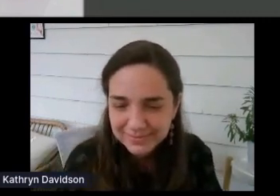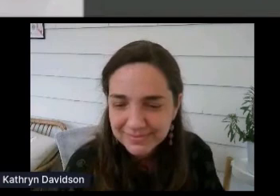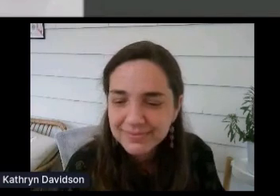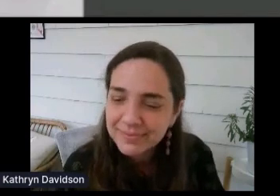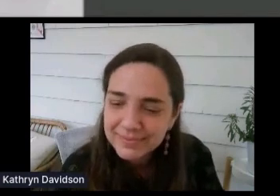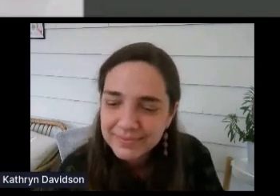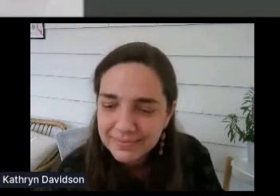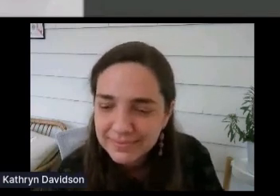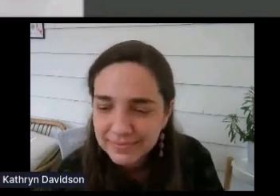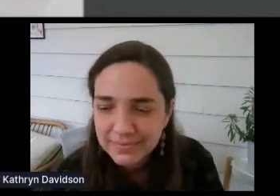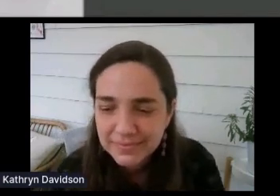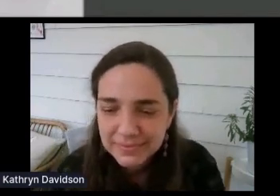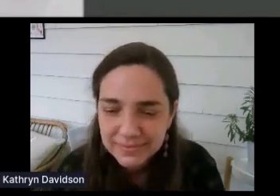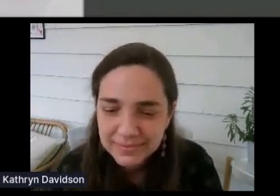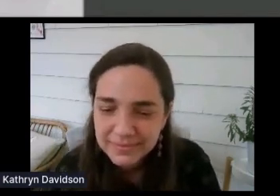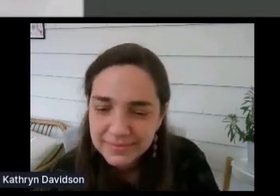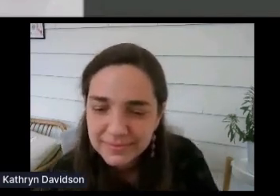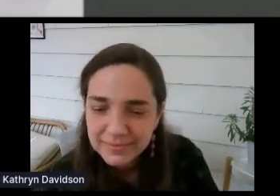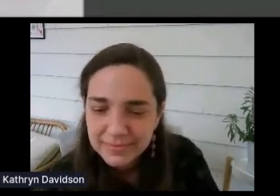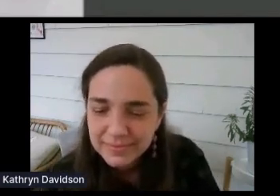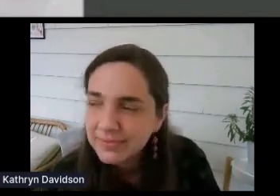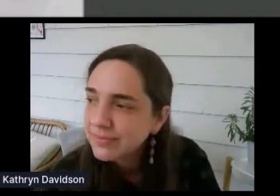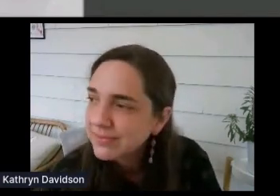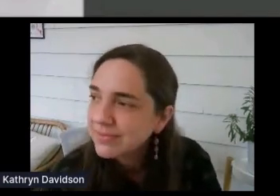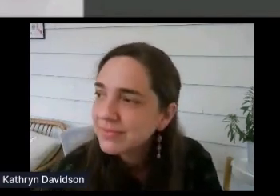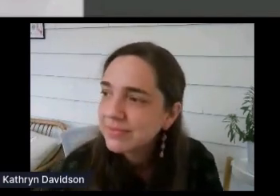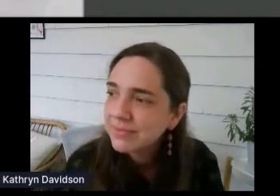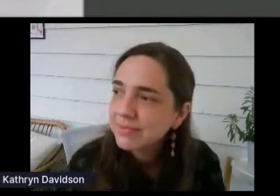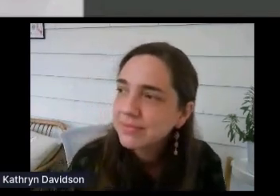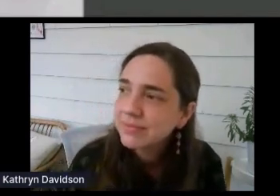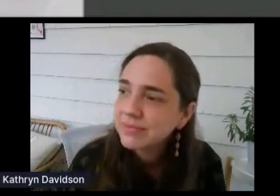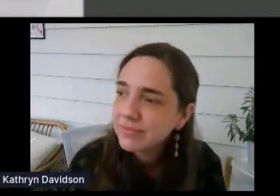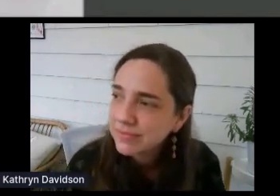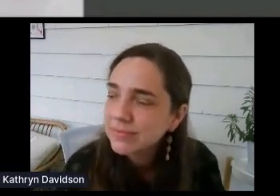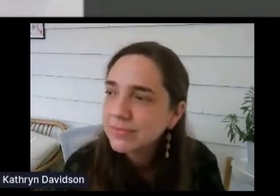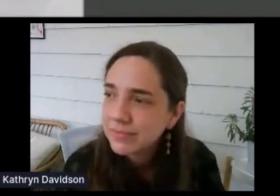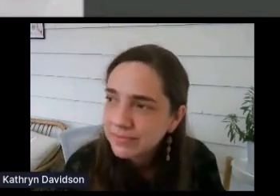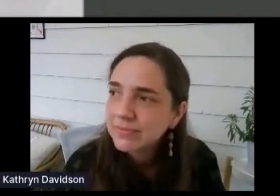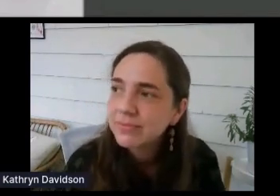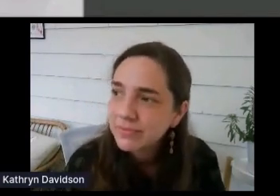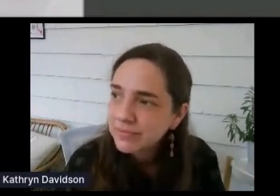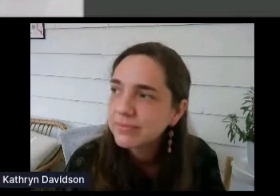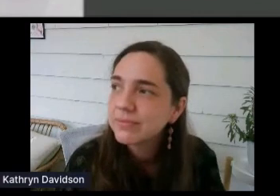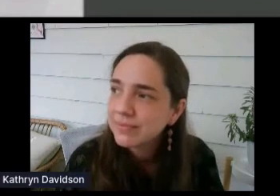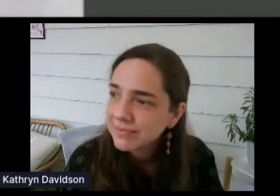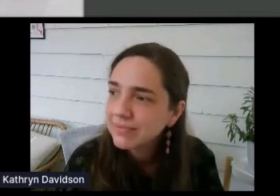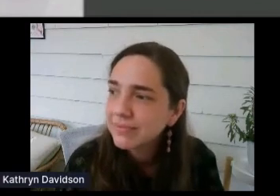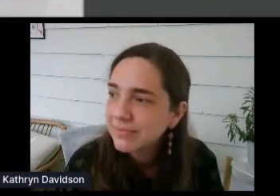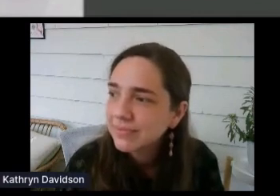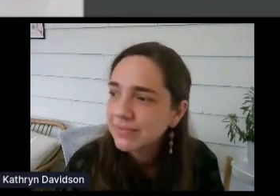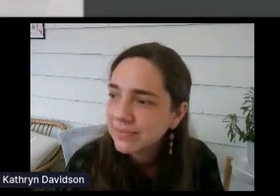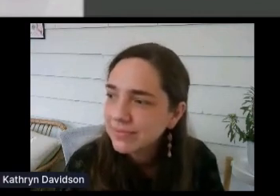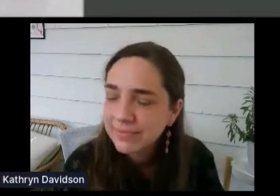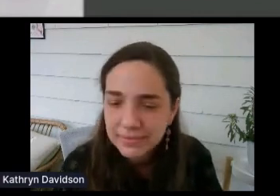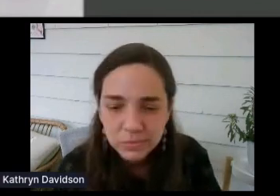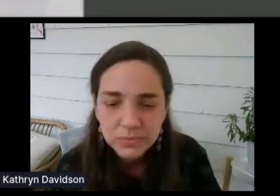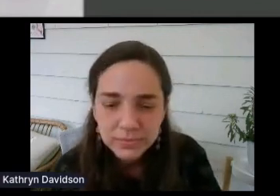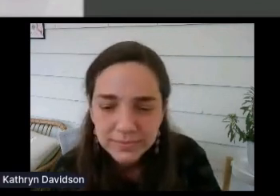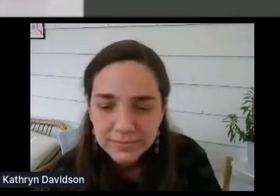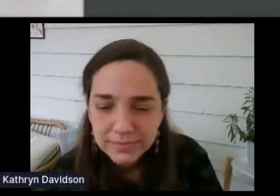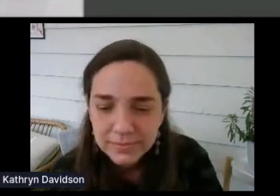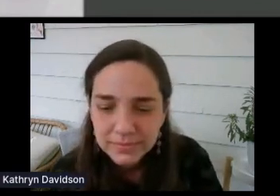question, which is, how does research look like in the field of linguistics, especially in the study of sign language? For example, like,